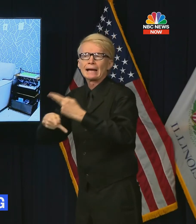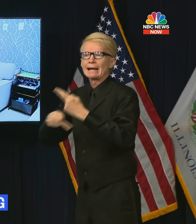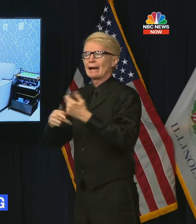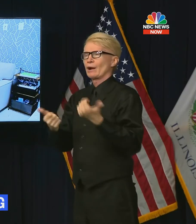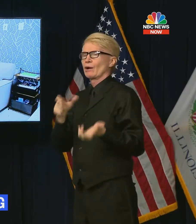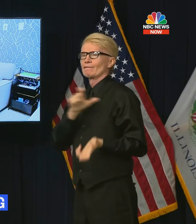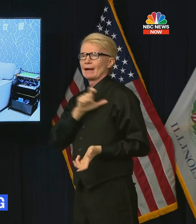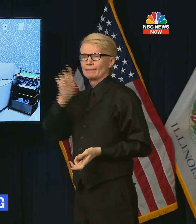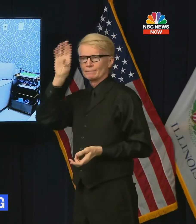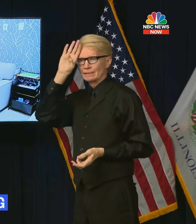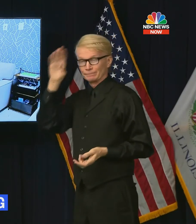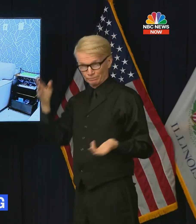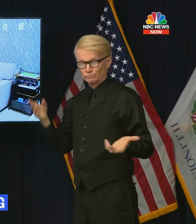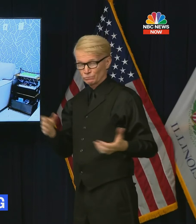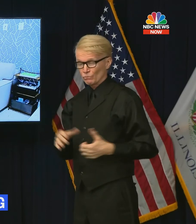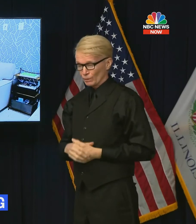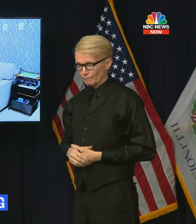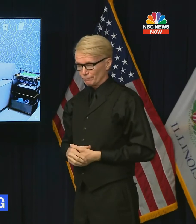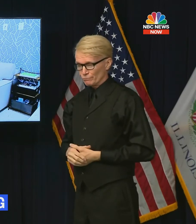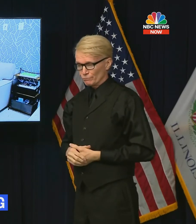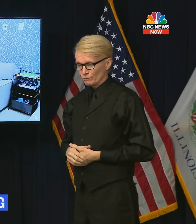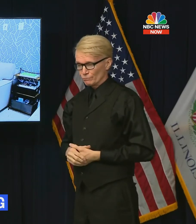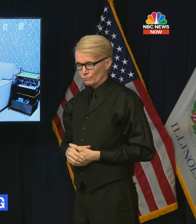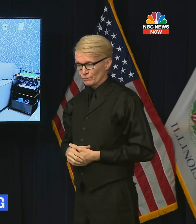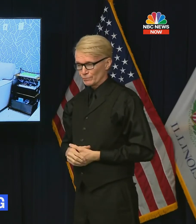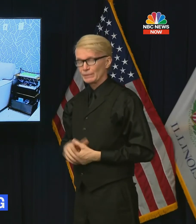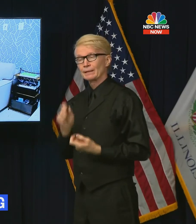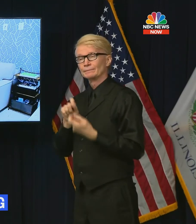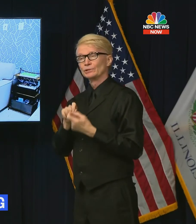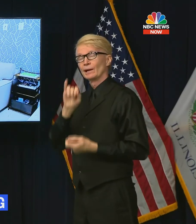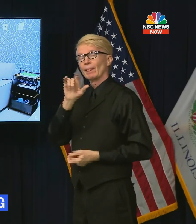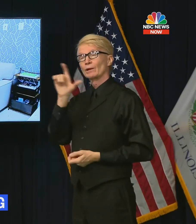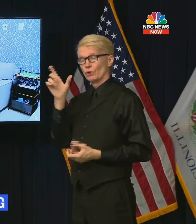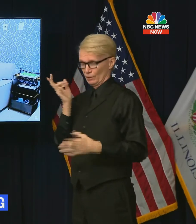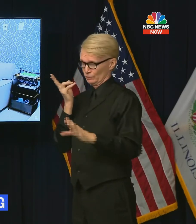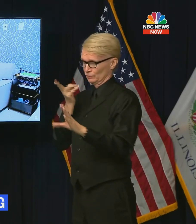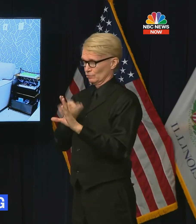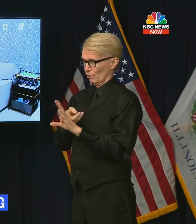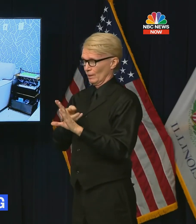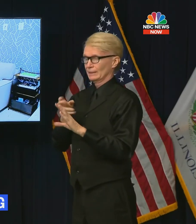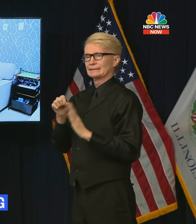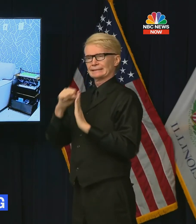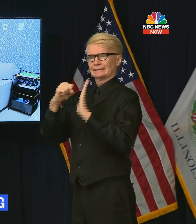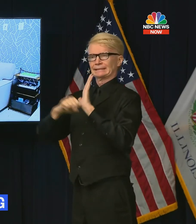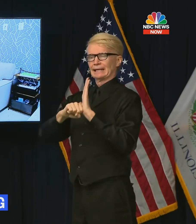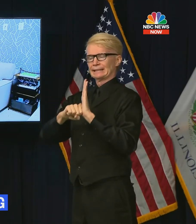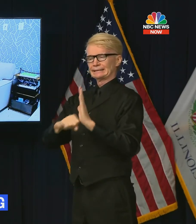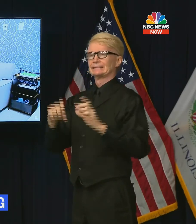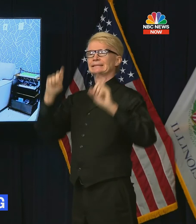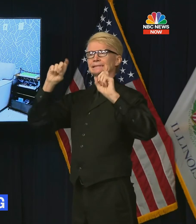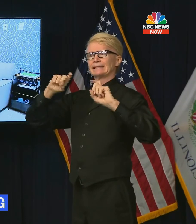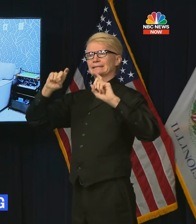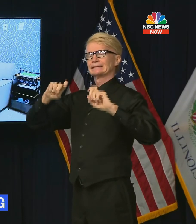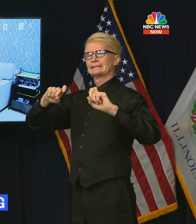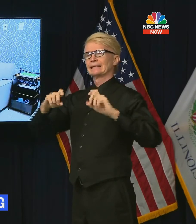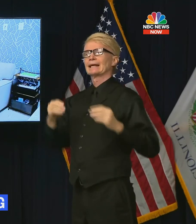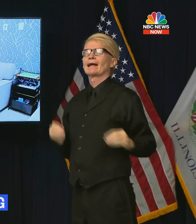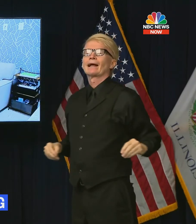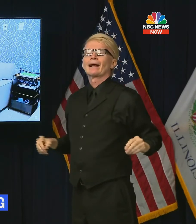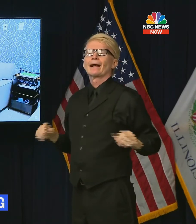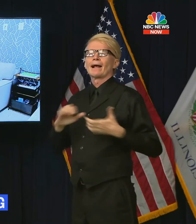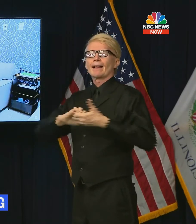work. In particular, the Illinois is joining the state Testing Alliance, the State and Territory